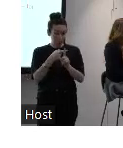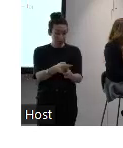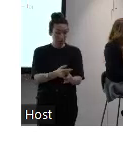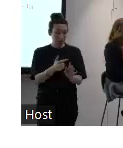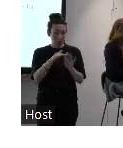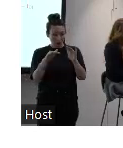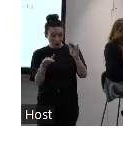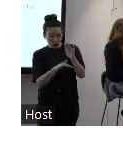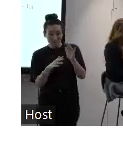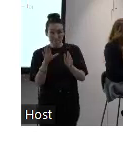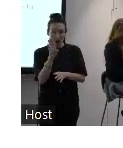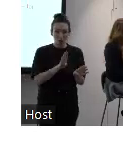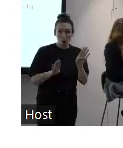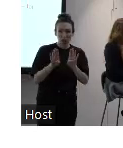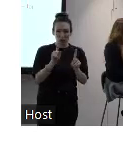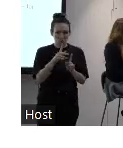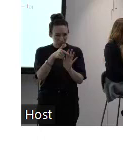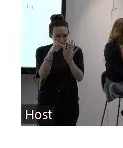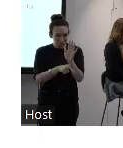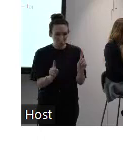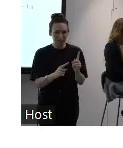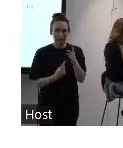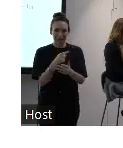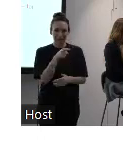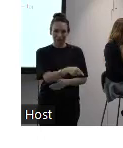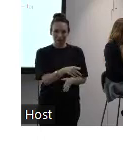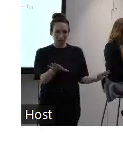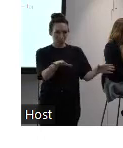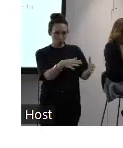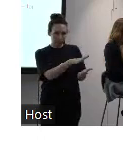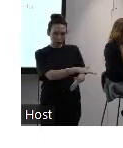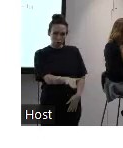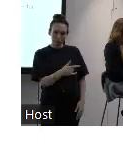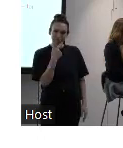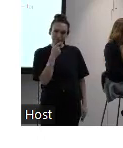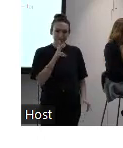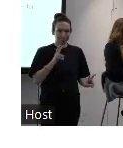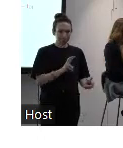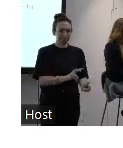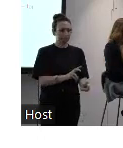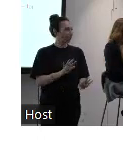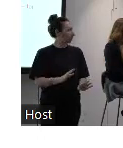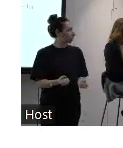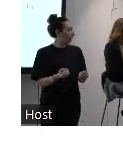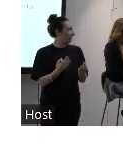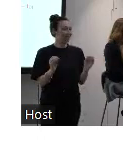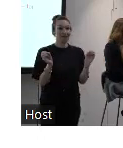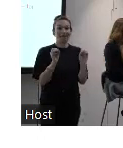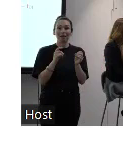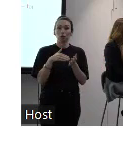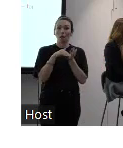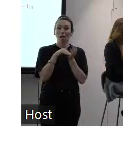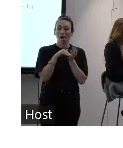is causing these disorders. We don't have anything that helps correct any of the